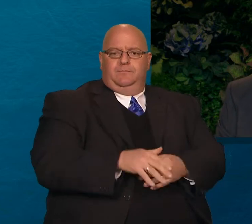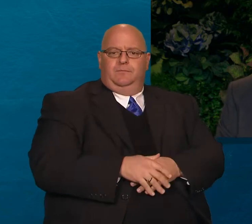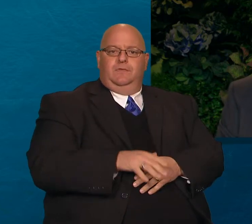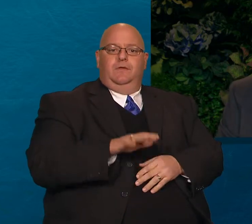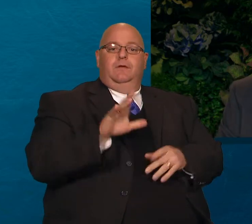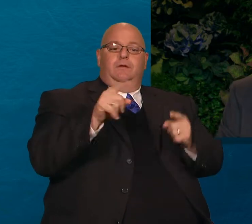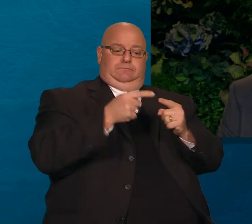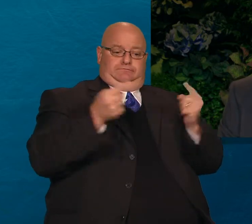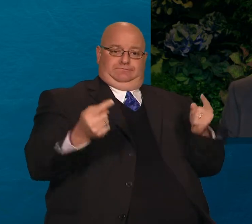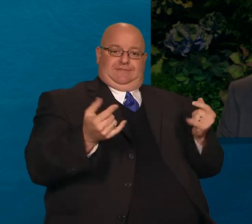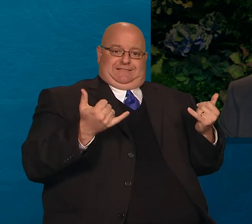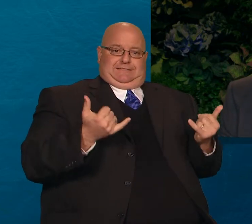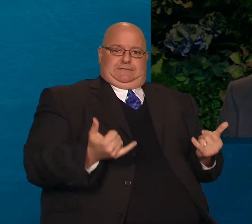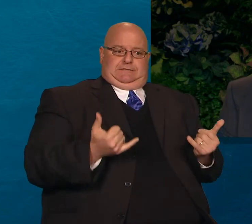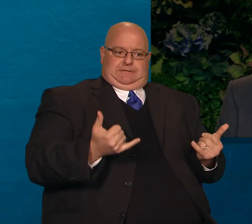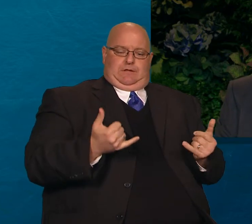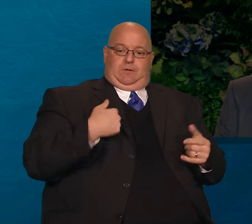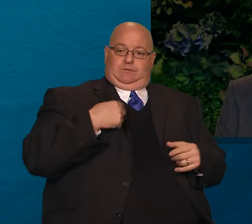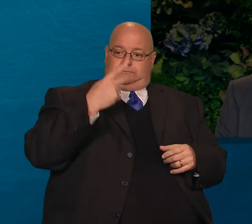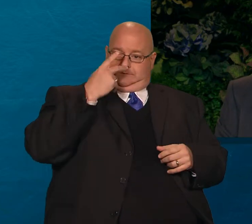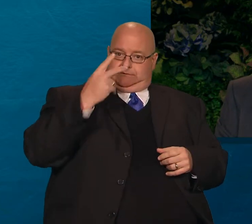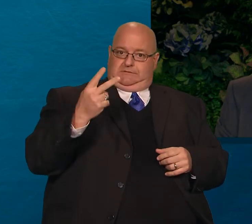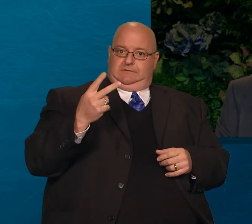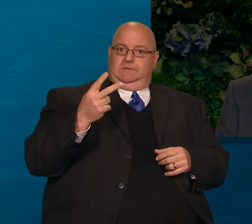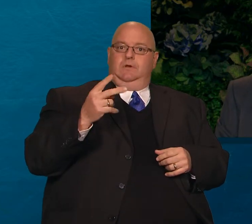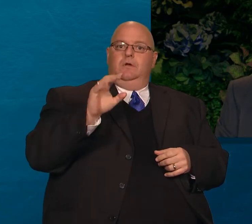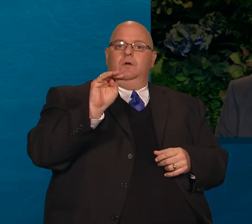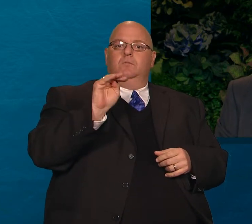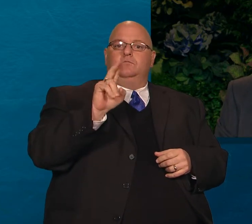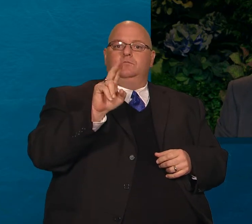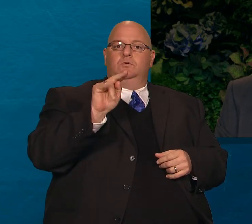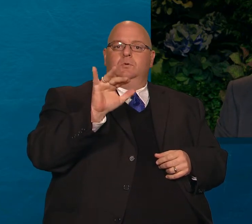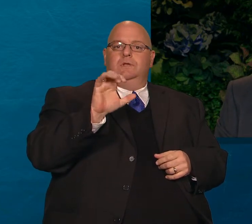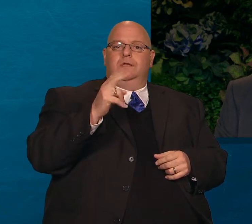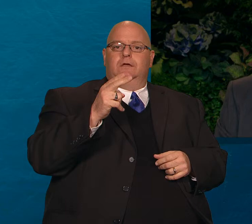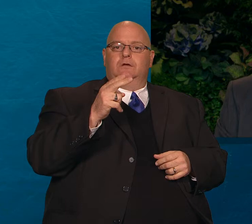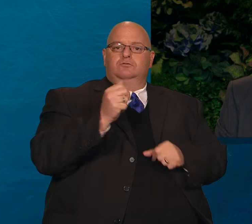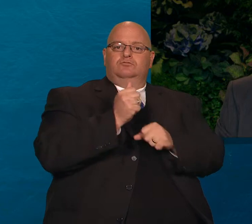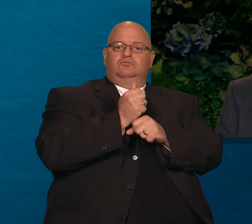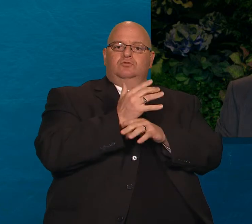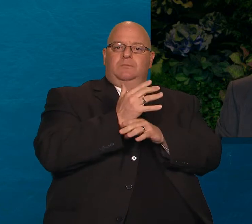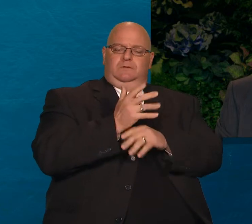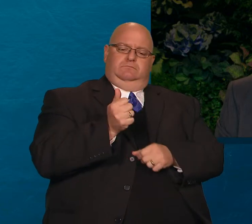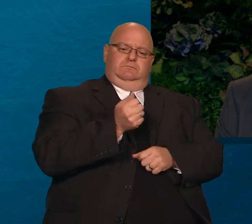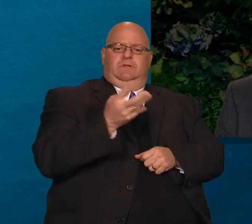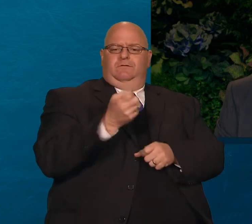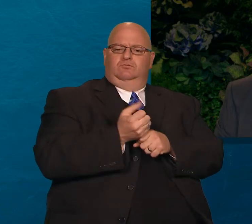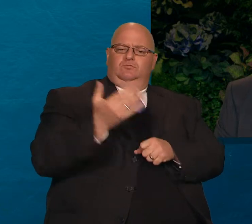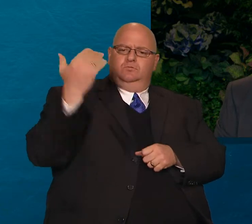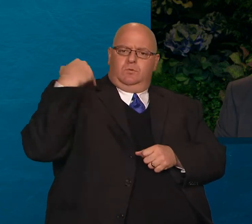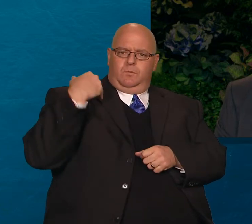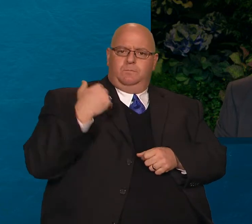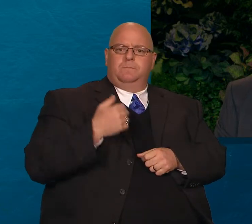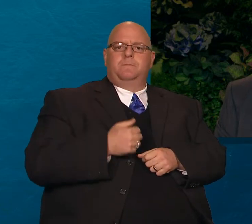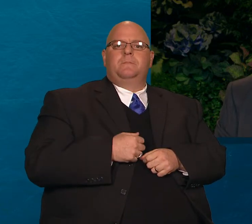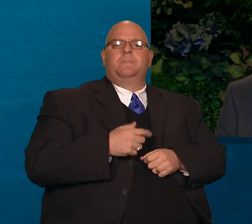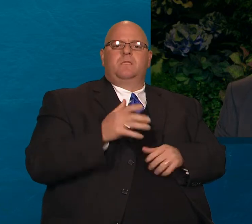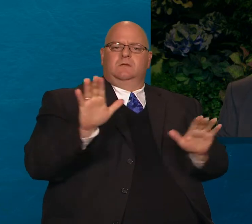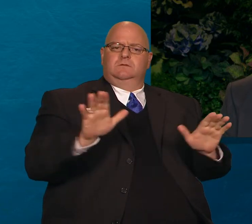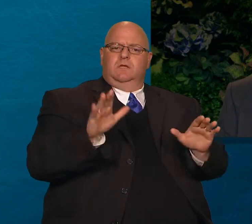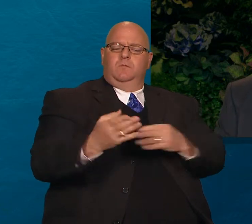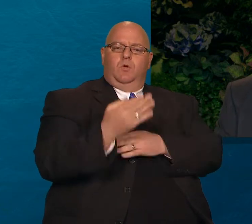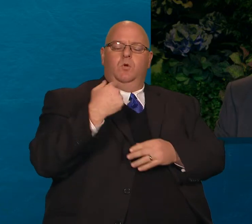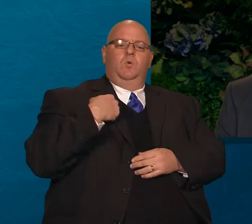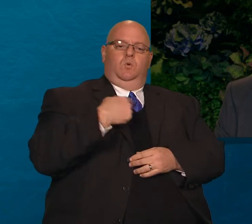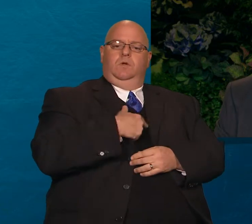Contrast that to the scene which I viewed in Munich, Germany, many years ago. It was a Sunday morning. We were